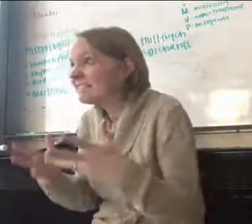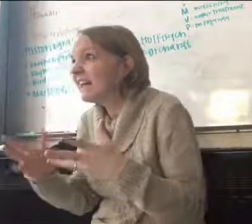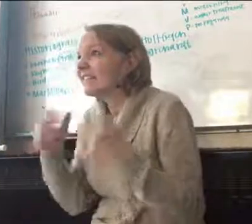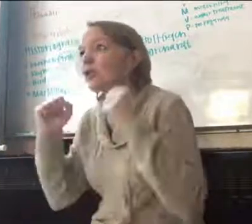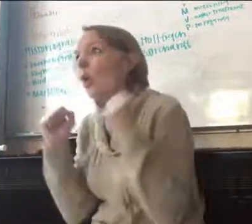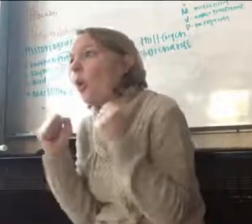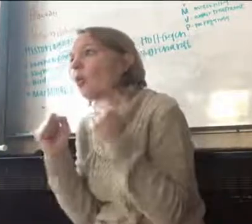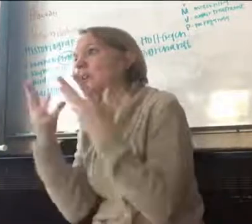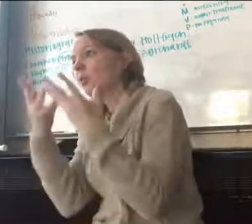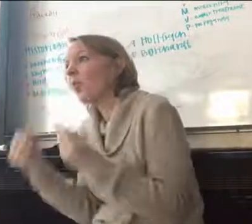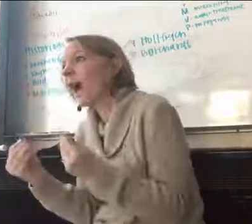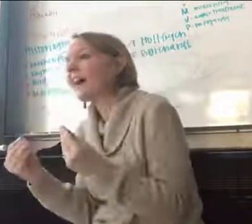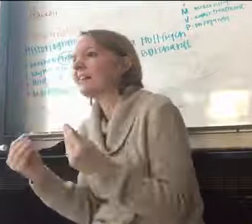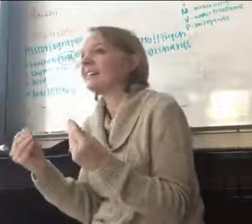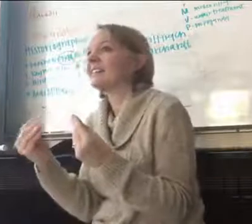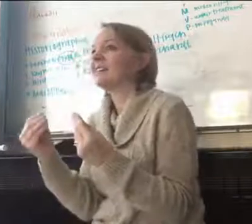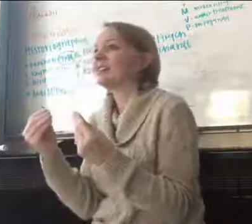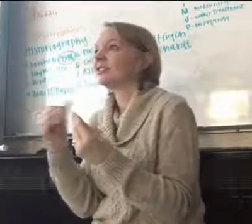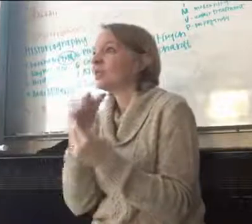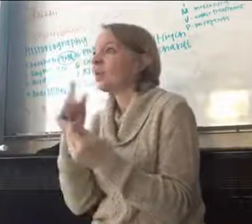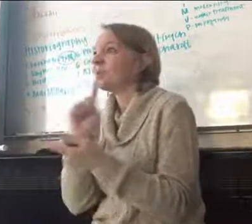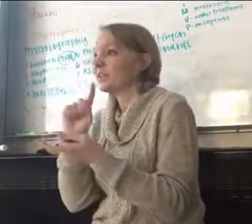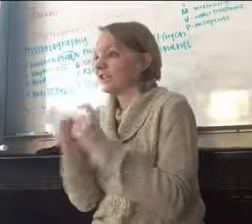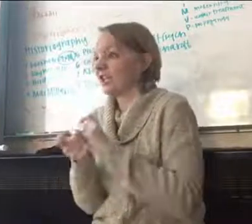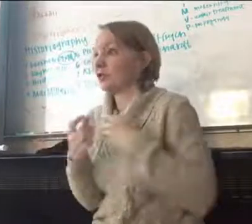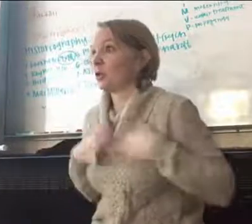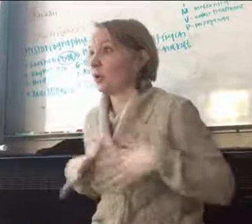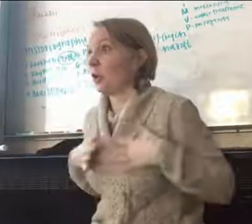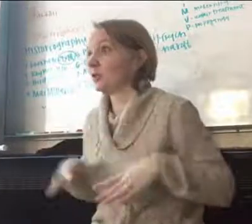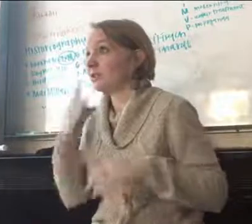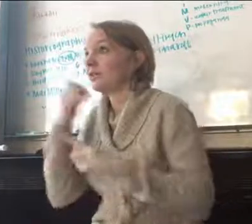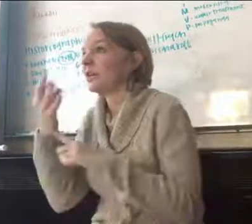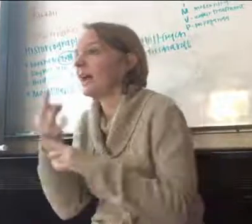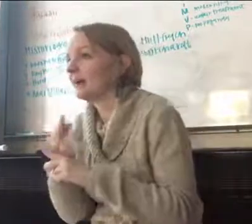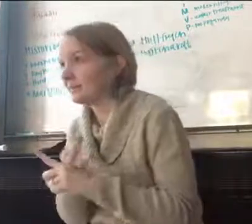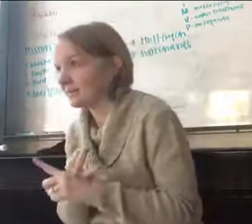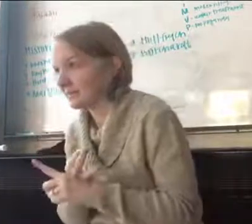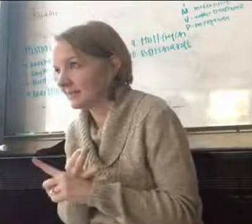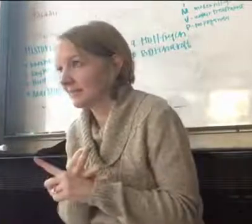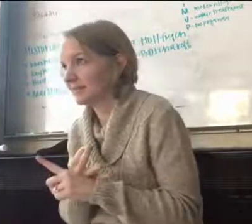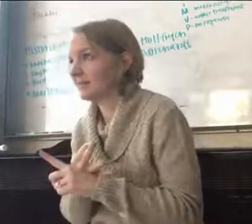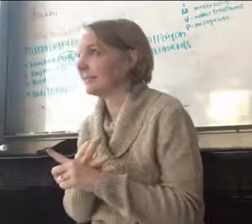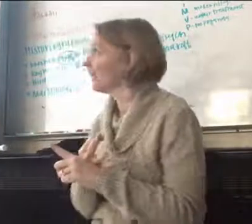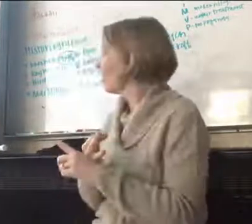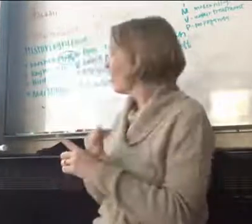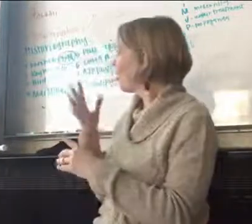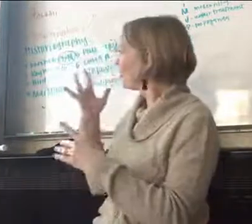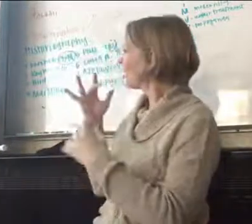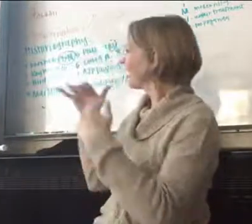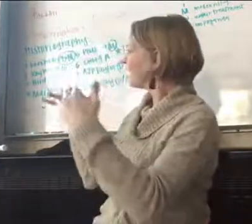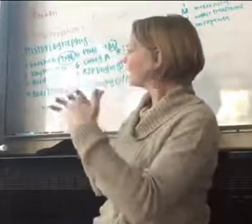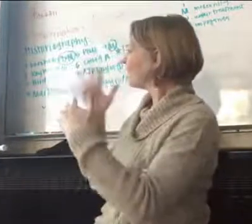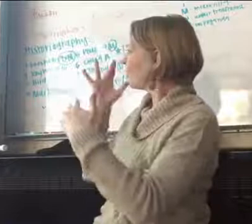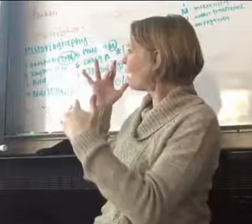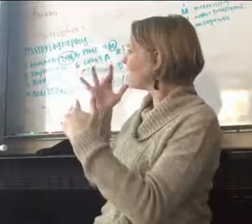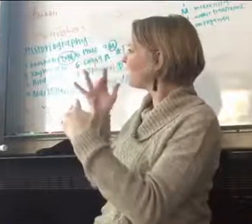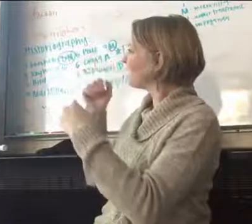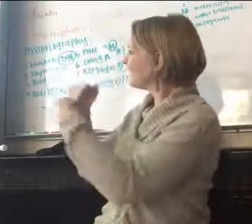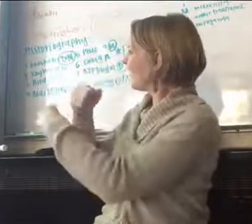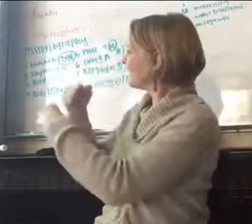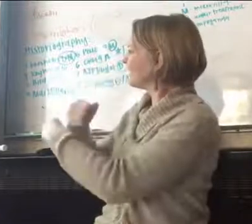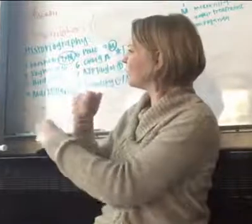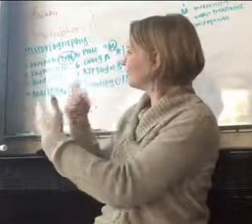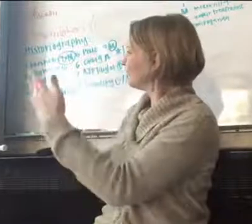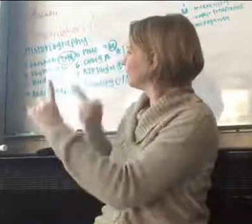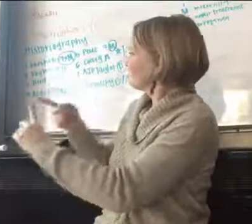it's cold and it's wet, so you're not going to change any of your clothes for typically 9 months. Ooh. Yeah. What are people fighting over? Well, so